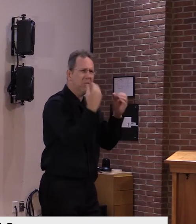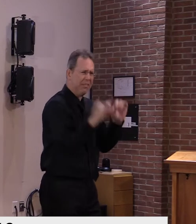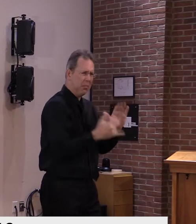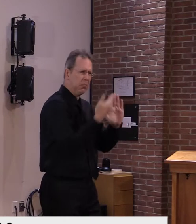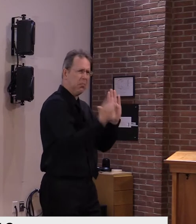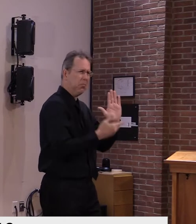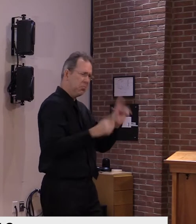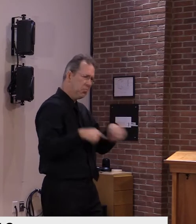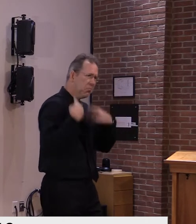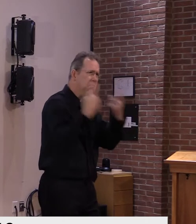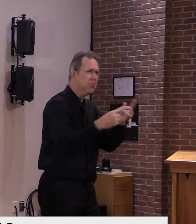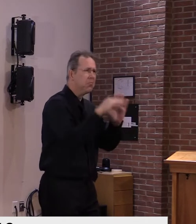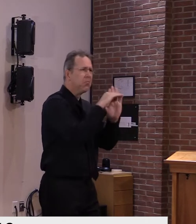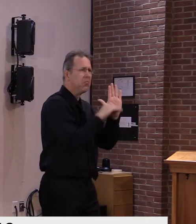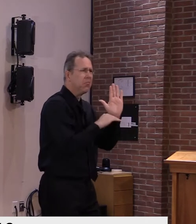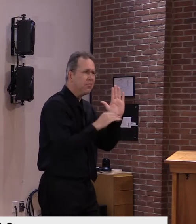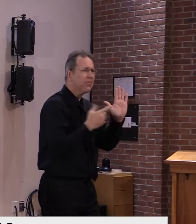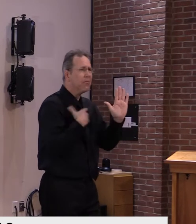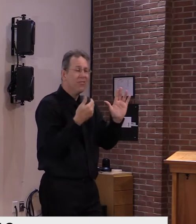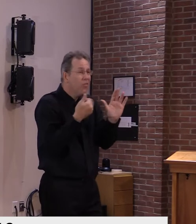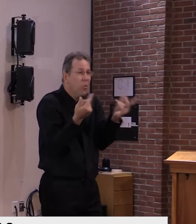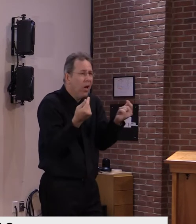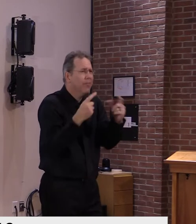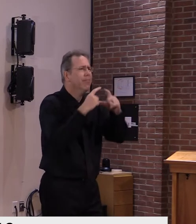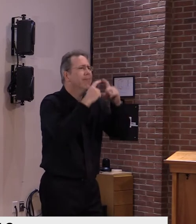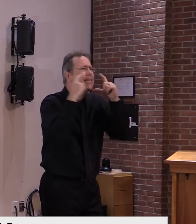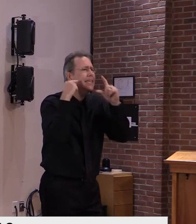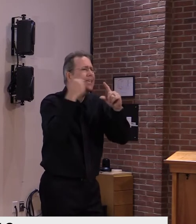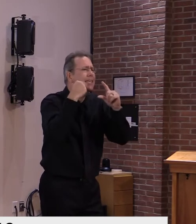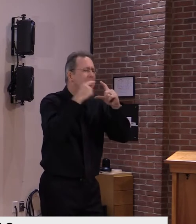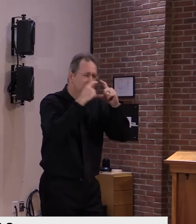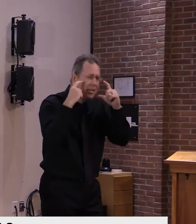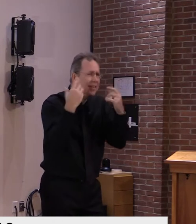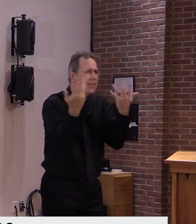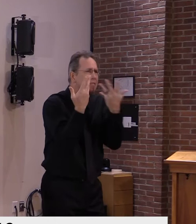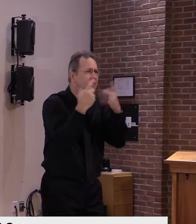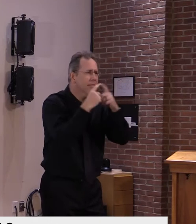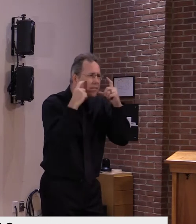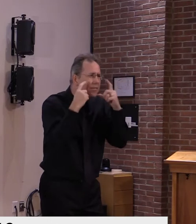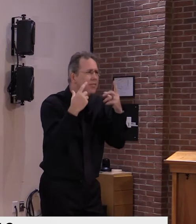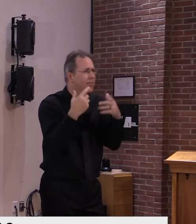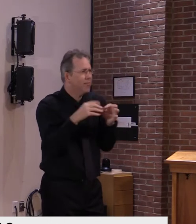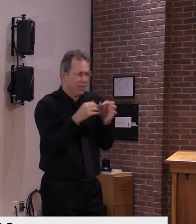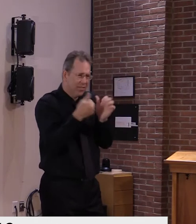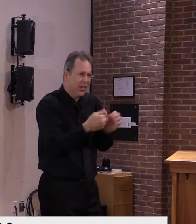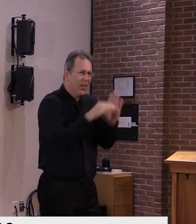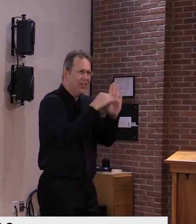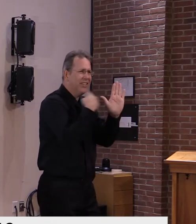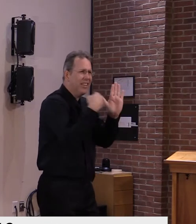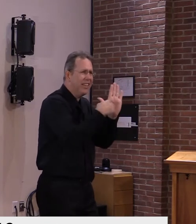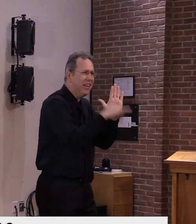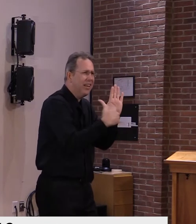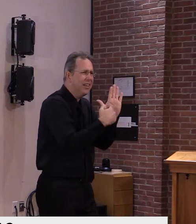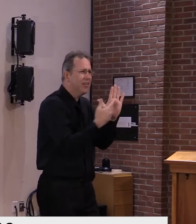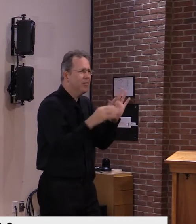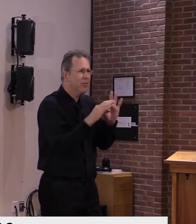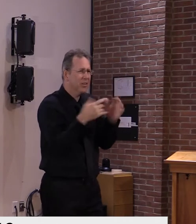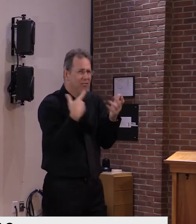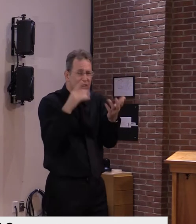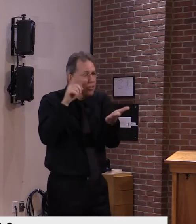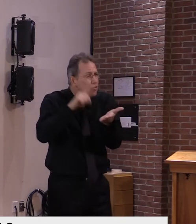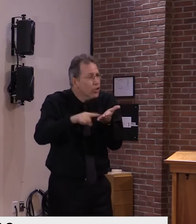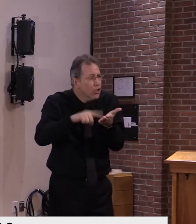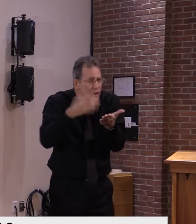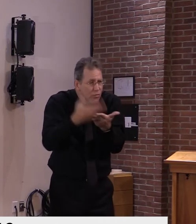masking, where more and more evidence is coming out and being published almost on a daily basis regarding the